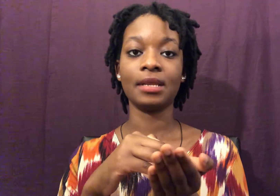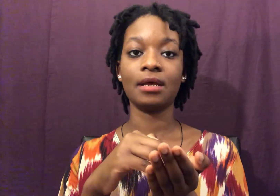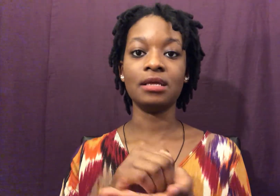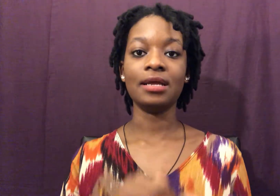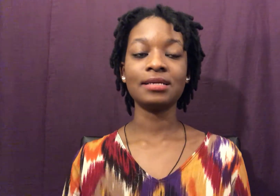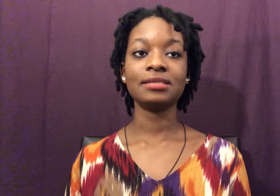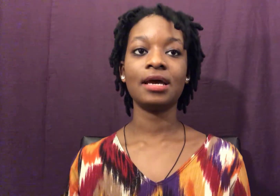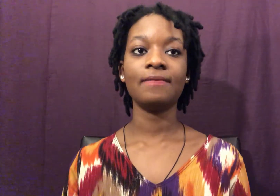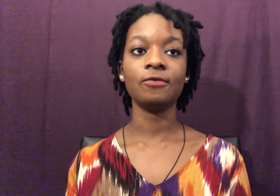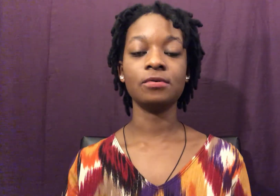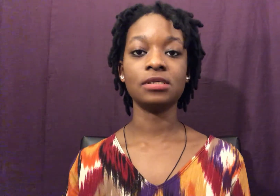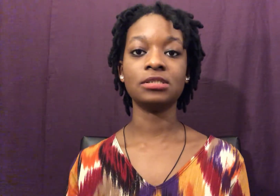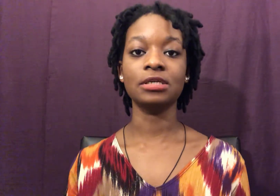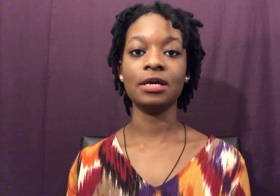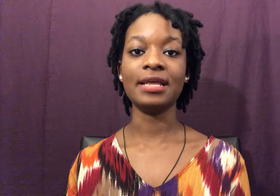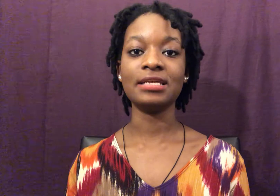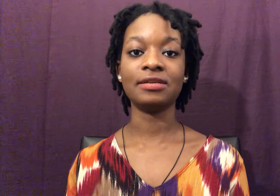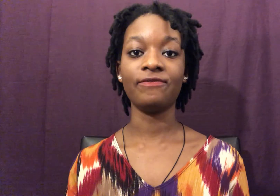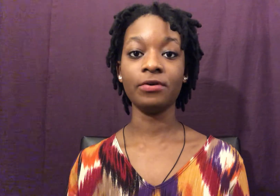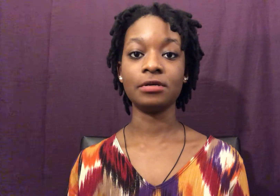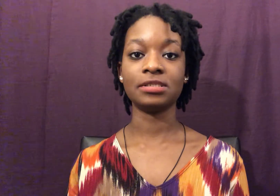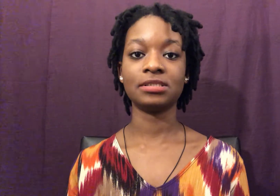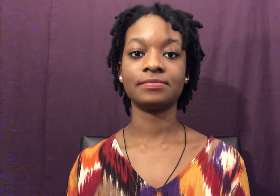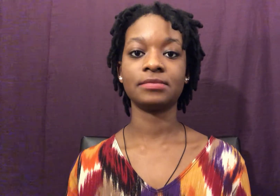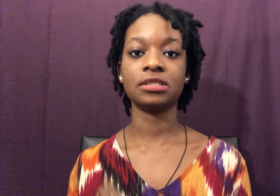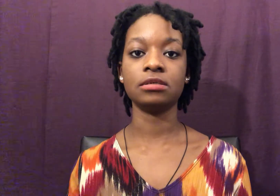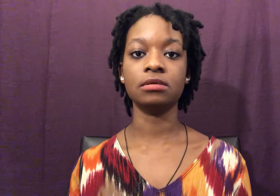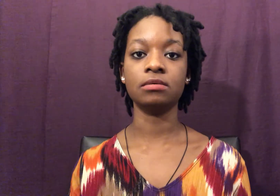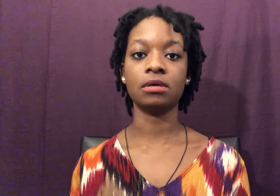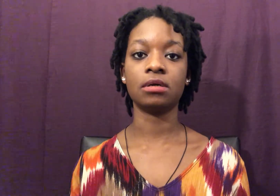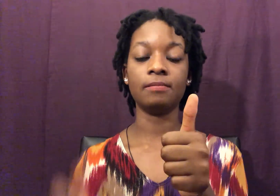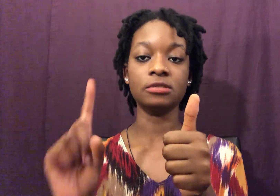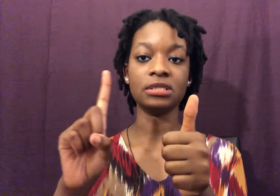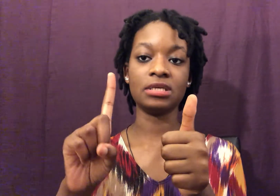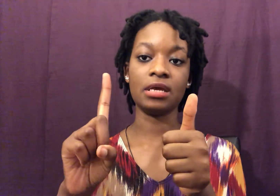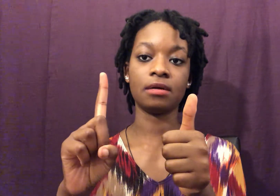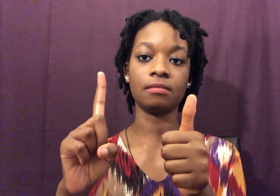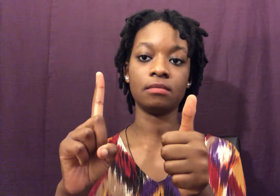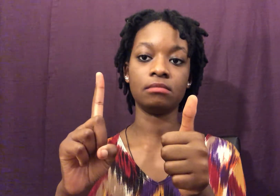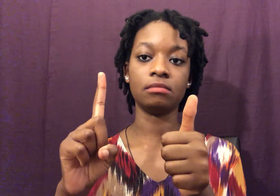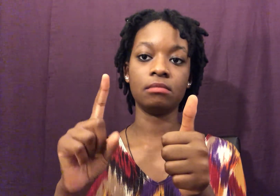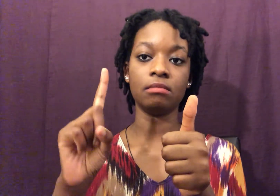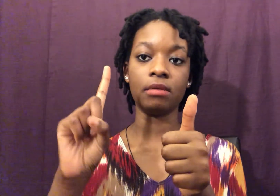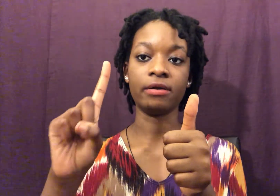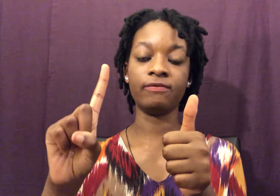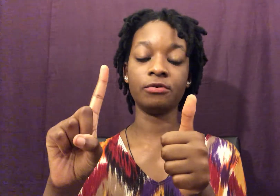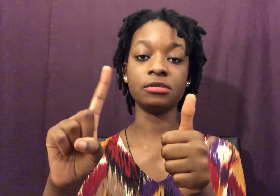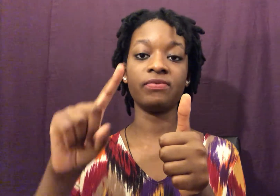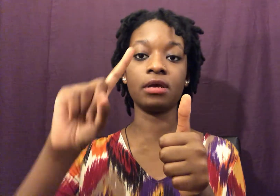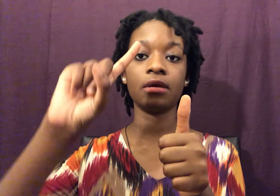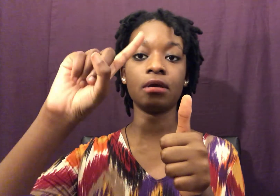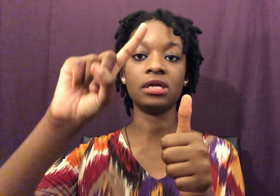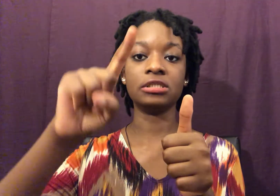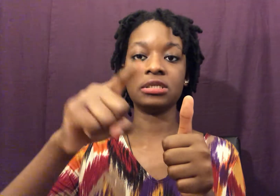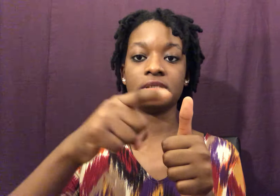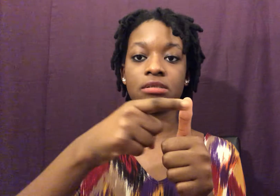The next sign we're going to learn is first. So I'm going to take my first finger and just